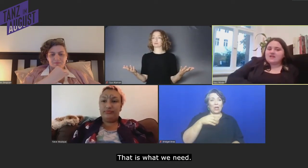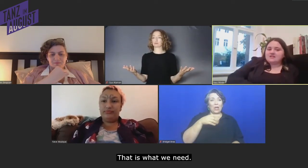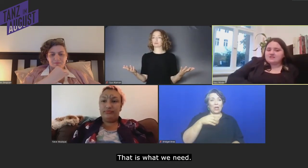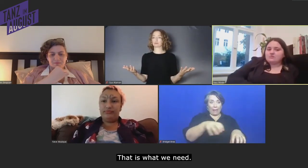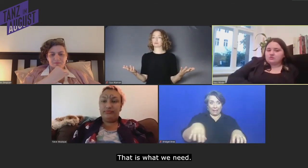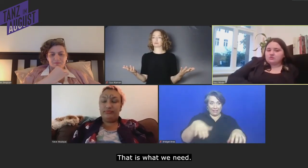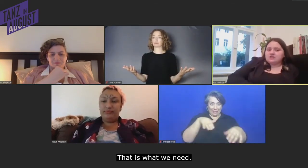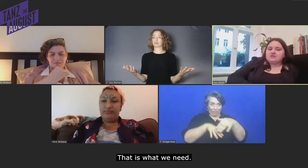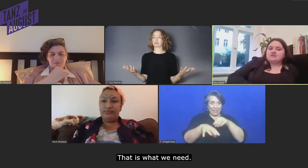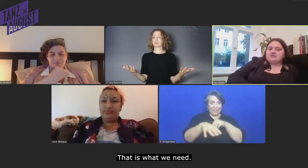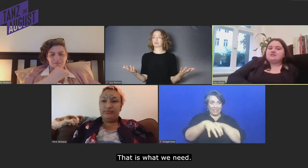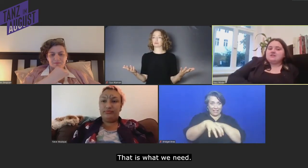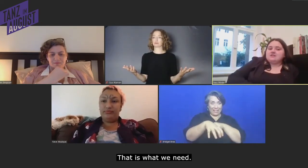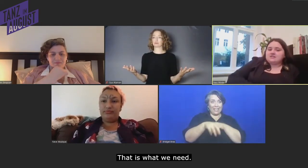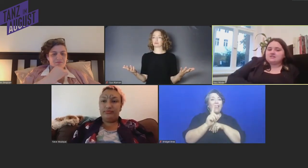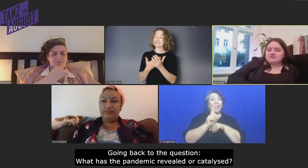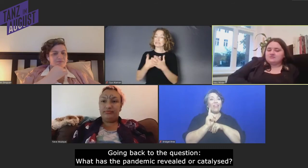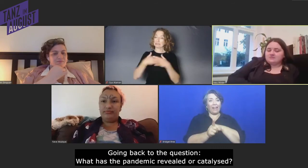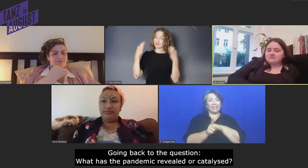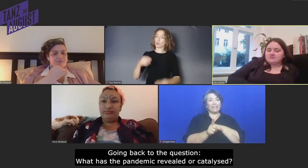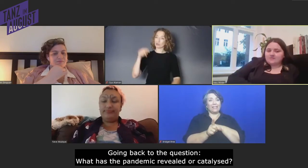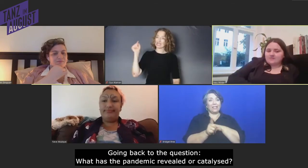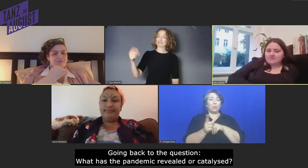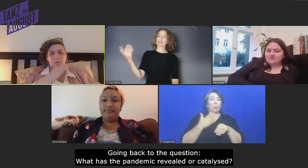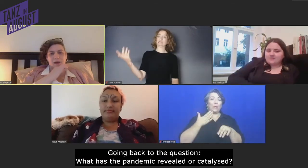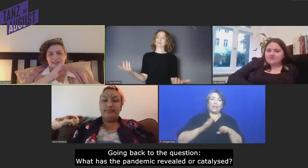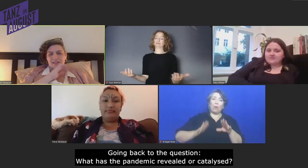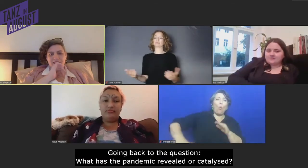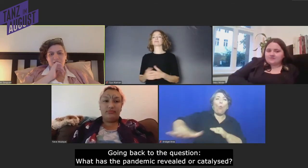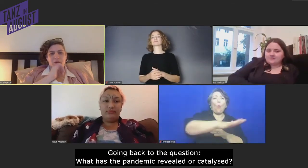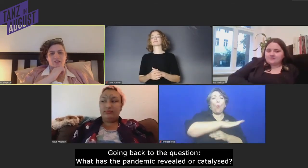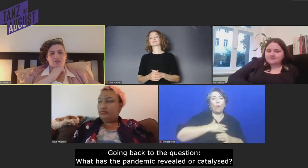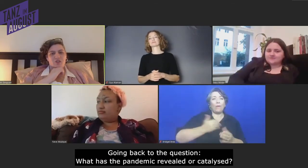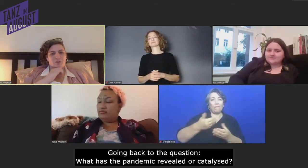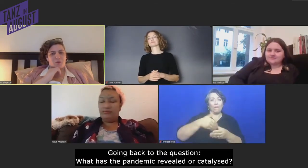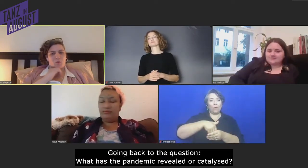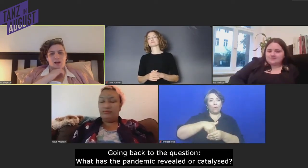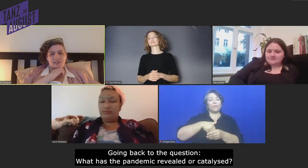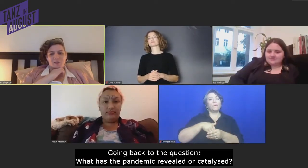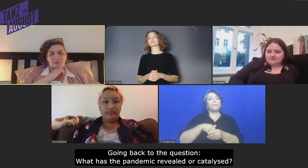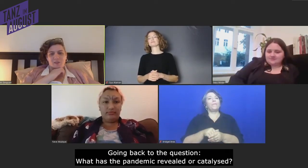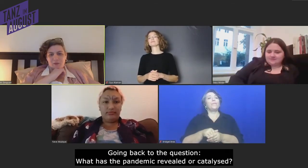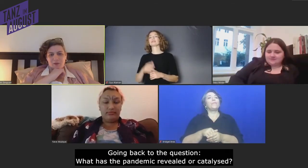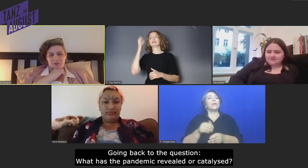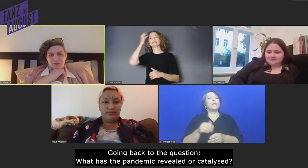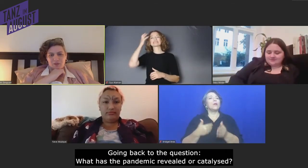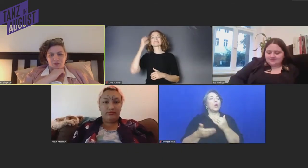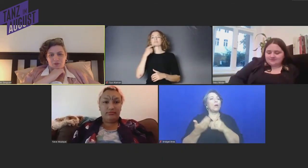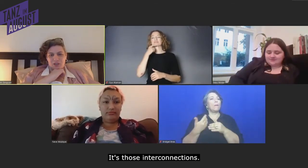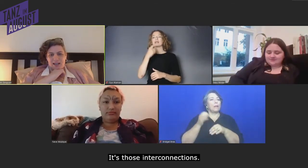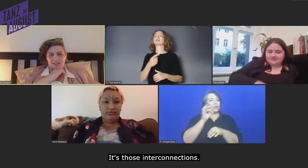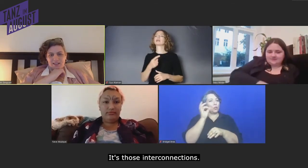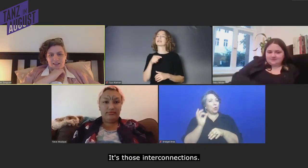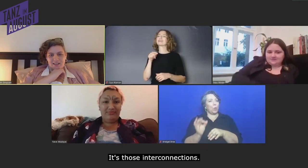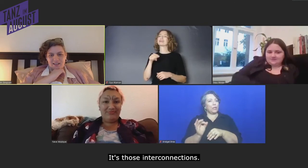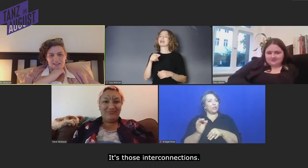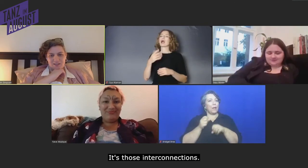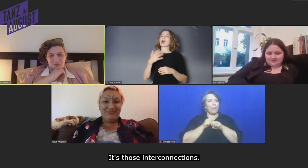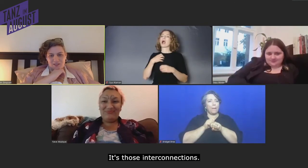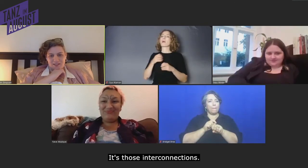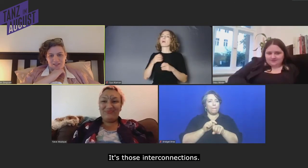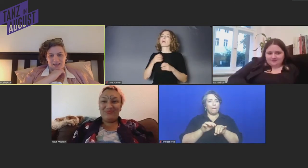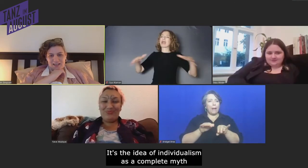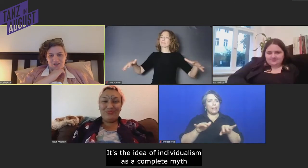That is what we need. And going back to that question about what has the pandemic revealed or catalyzed, it is